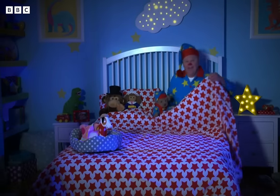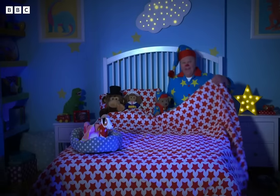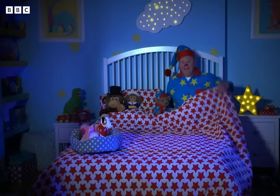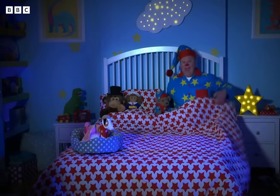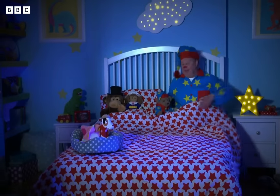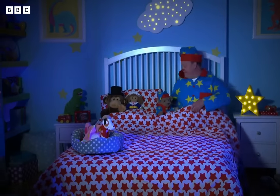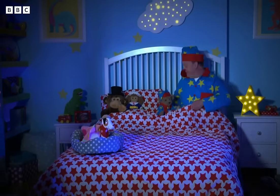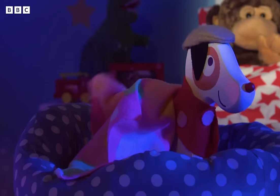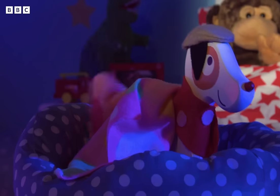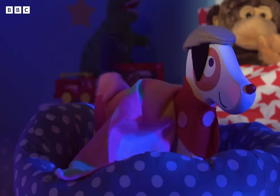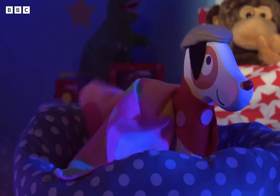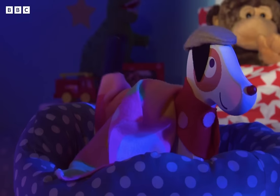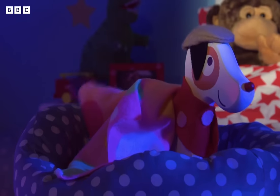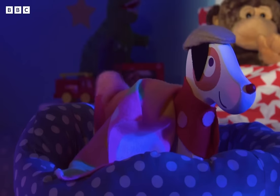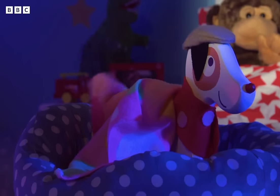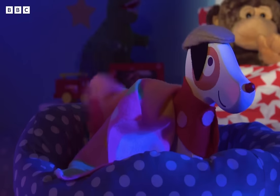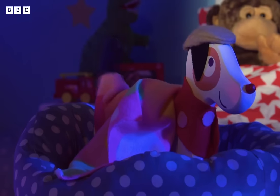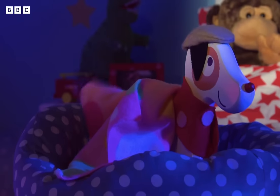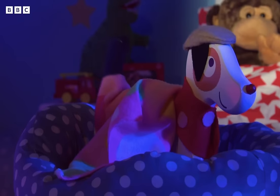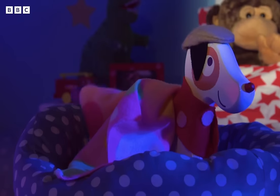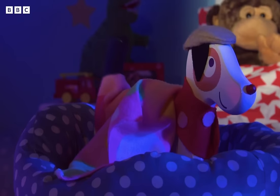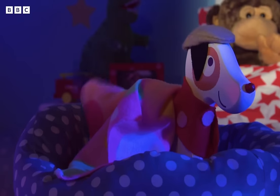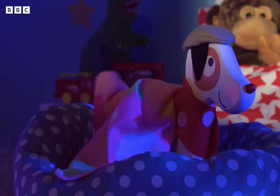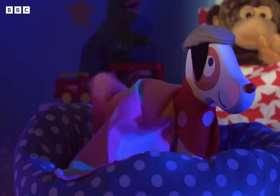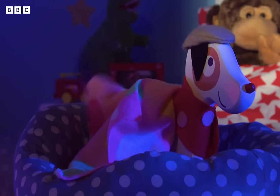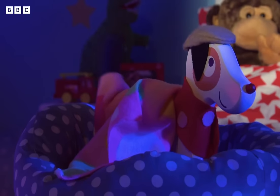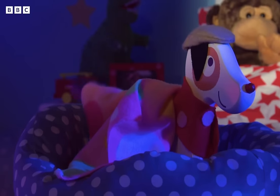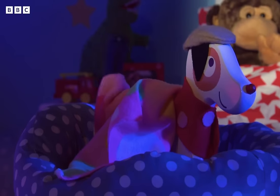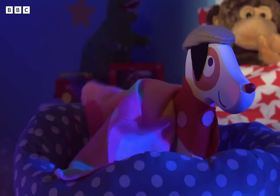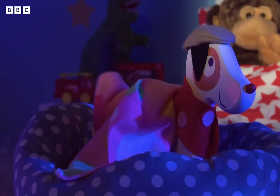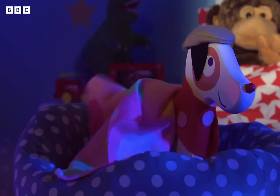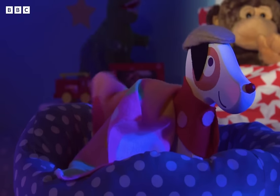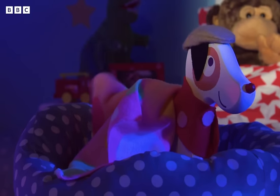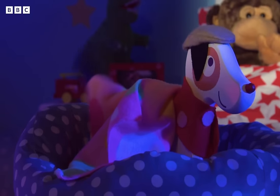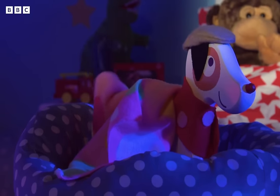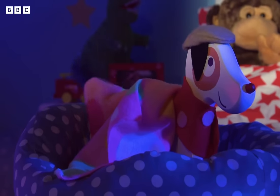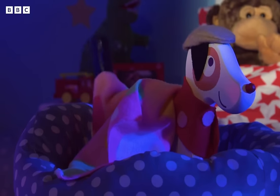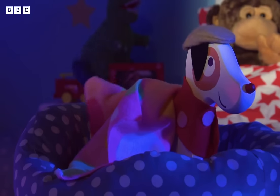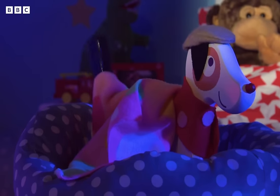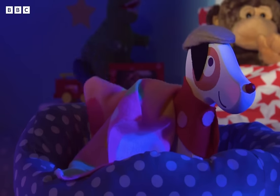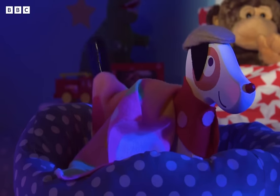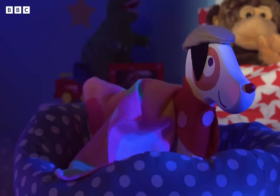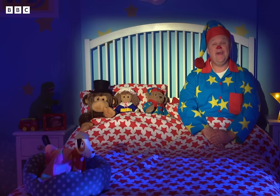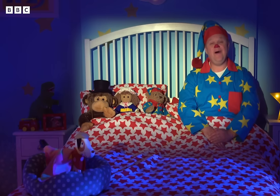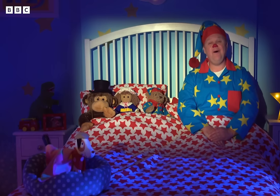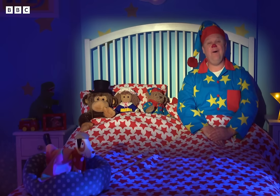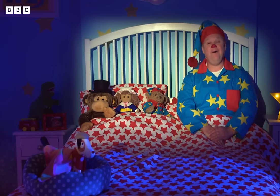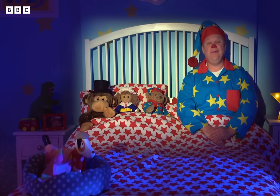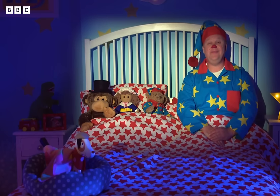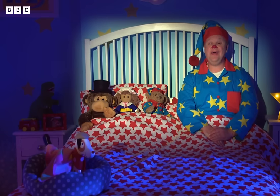Oh, yes, I think you're right. Perhaps the song could help everyone get to sleep. Oh, that's